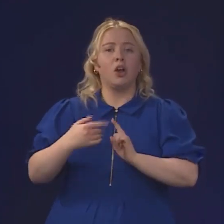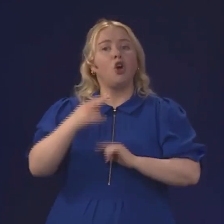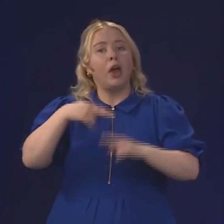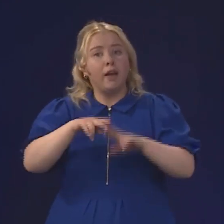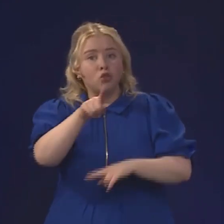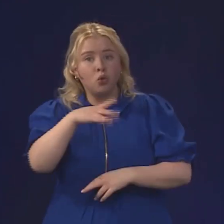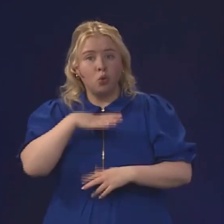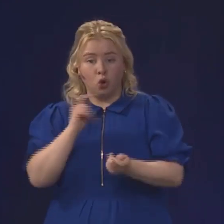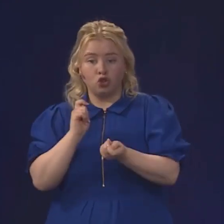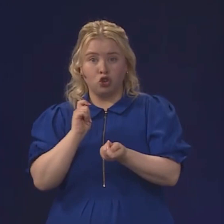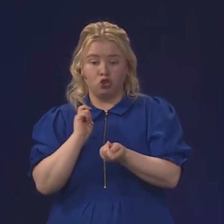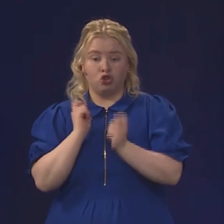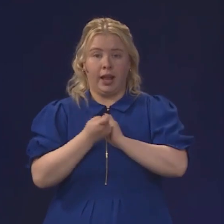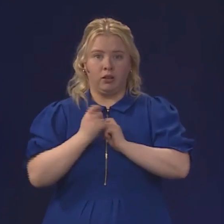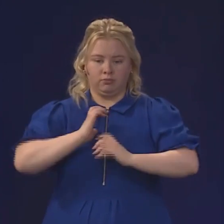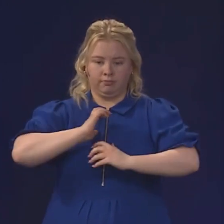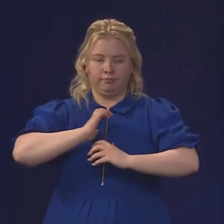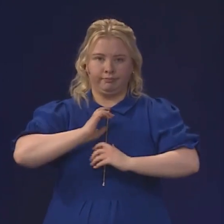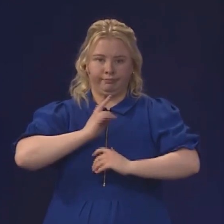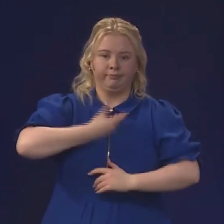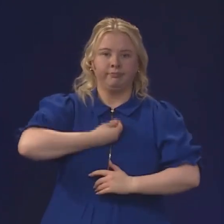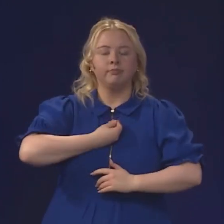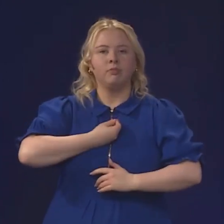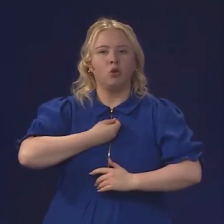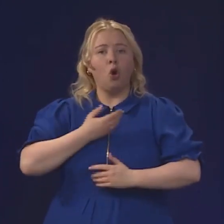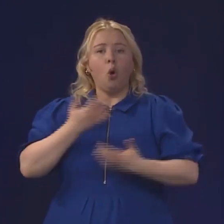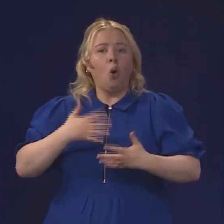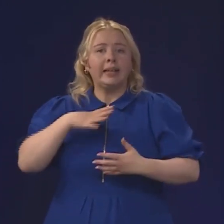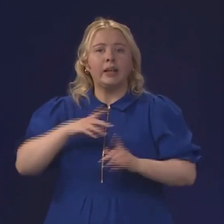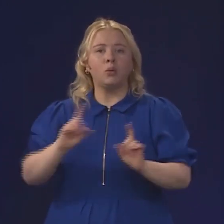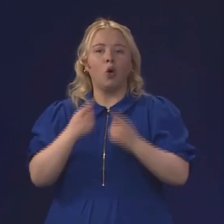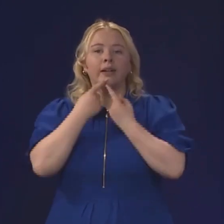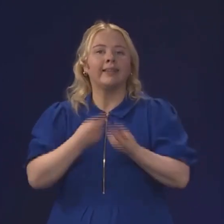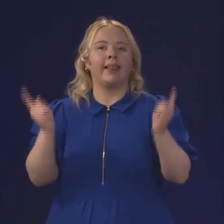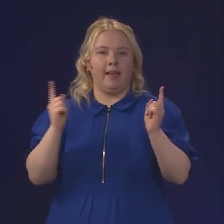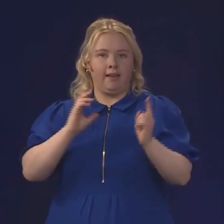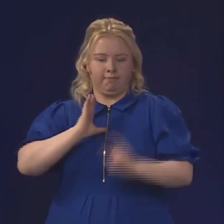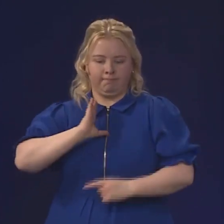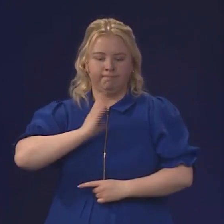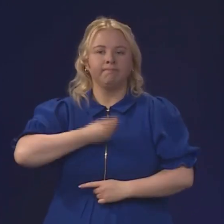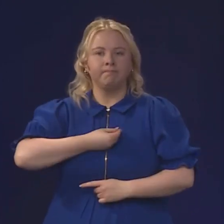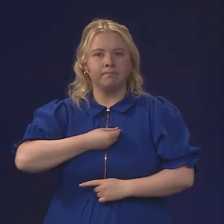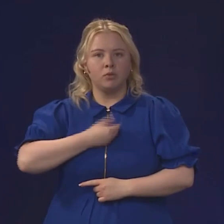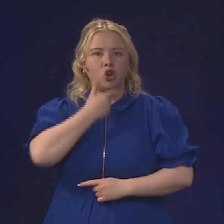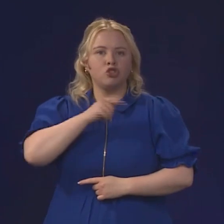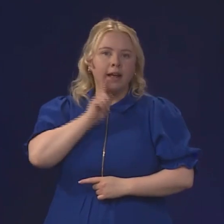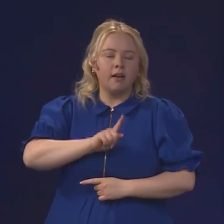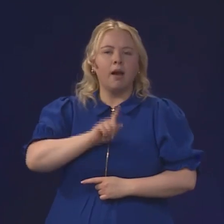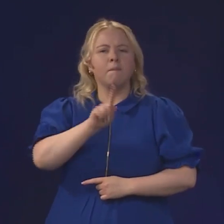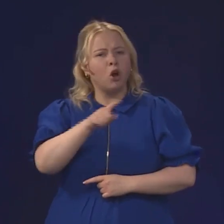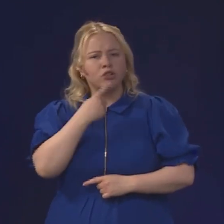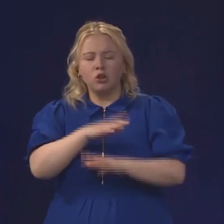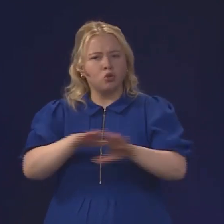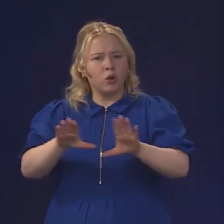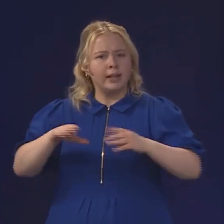do is declare that you're changing your gender. But you've also suggested that you don't accept Isla Bryson's